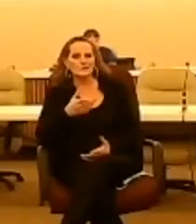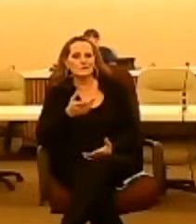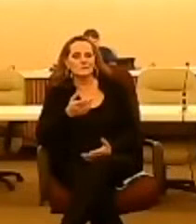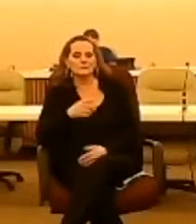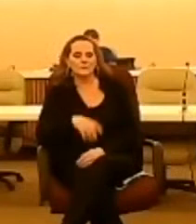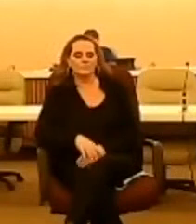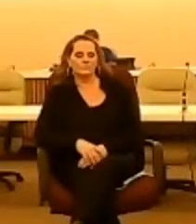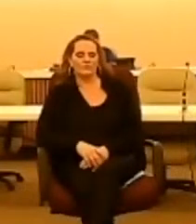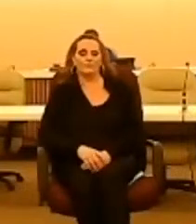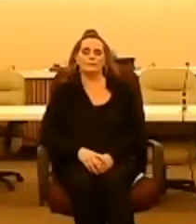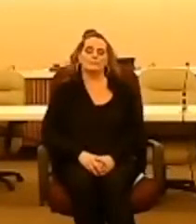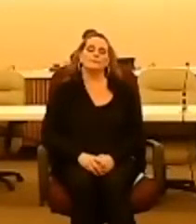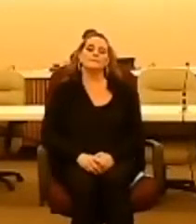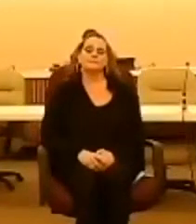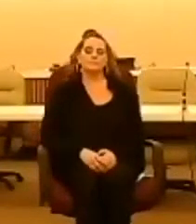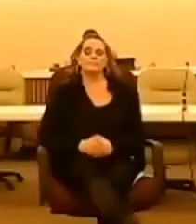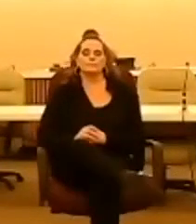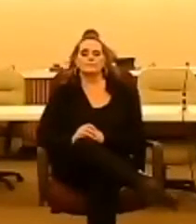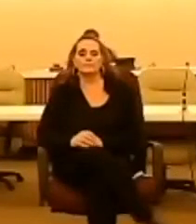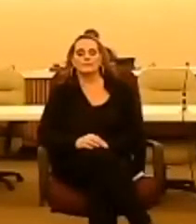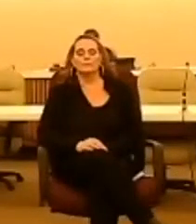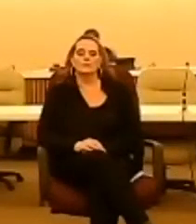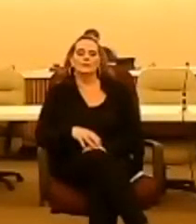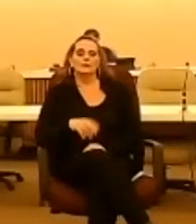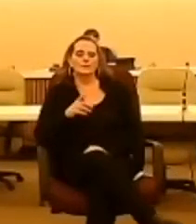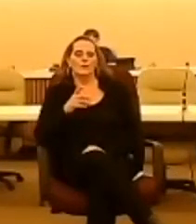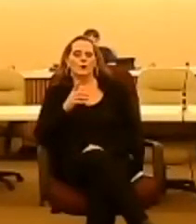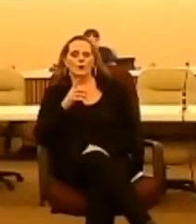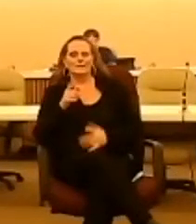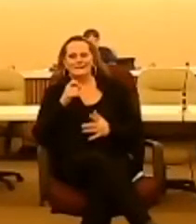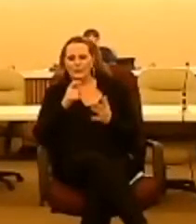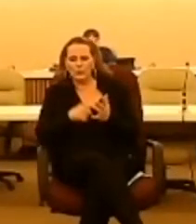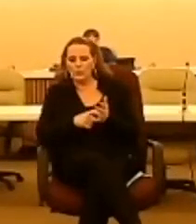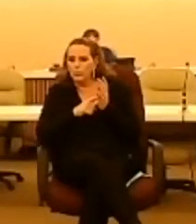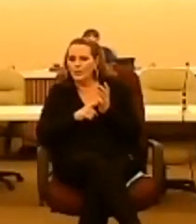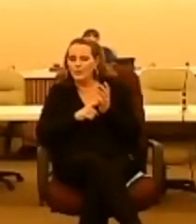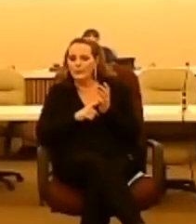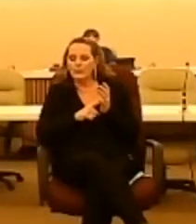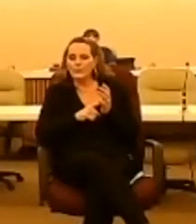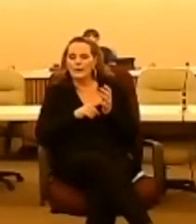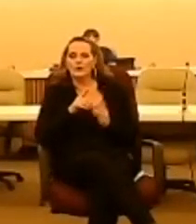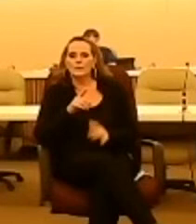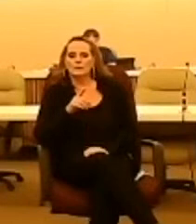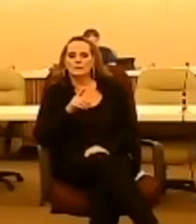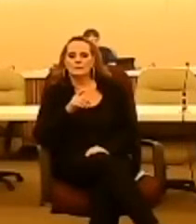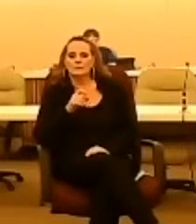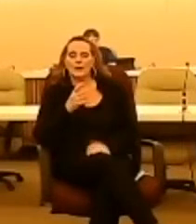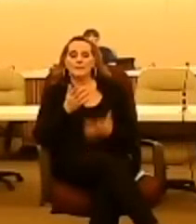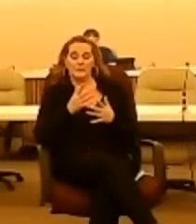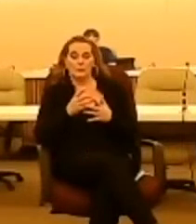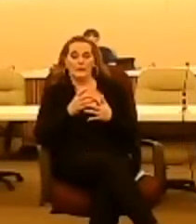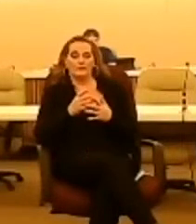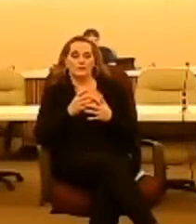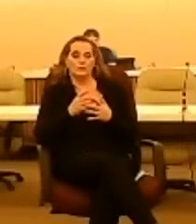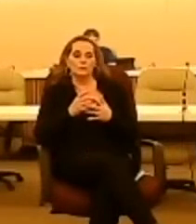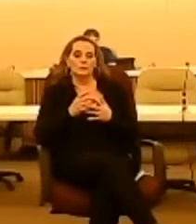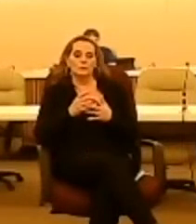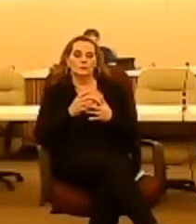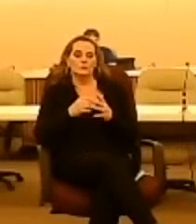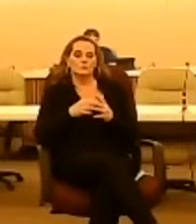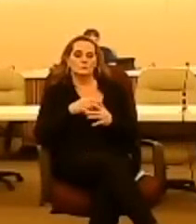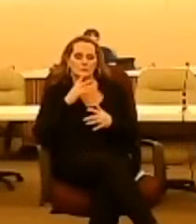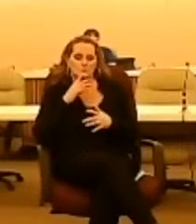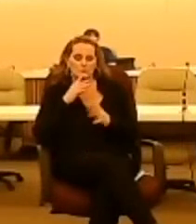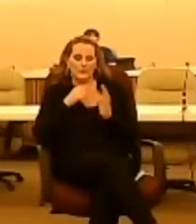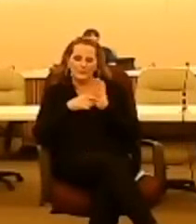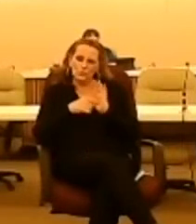when creating these, is there a requirement when creating that you have to indicate what the charge is, or just